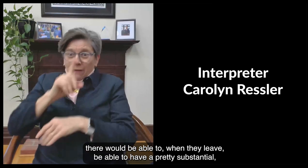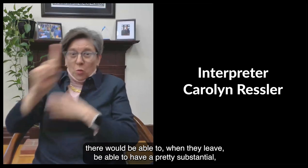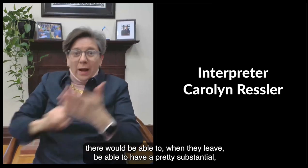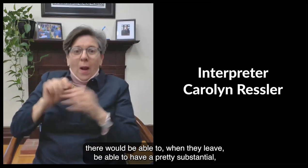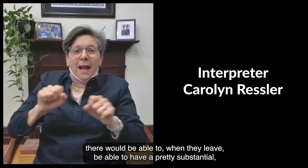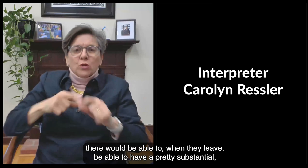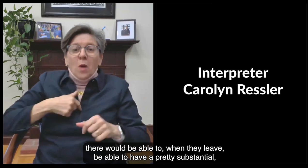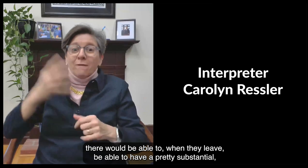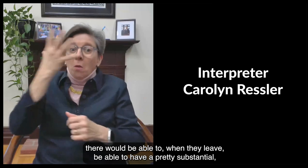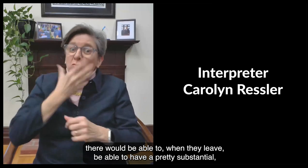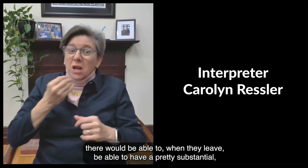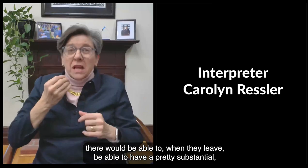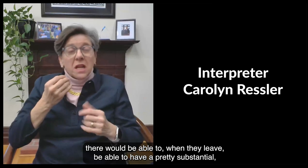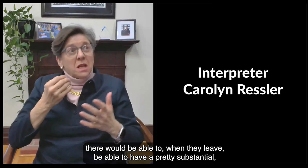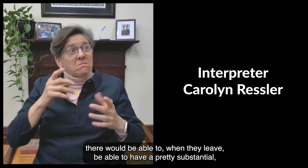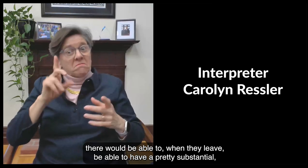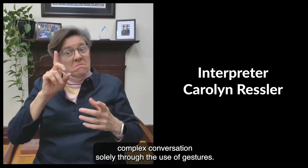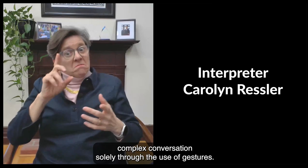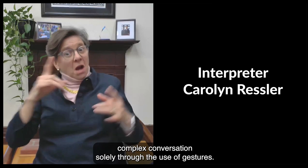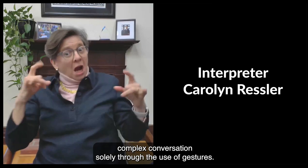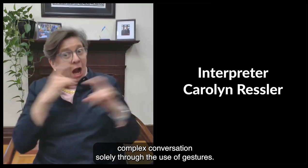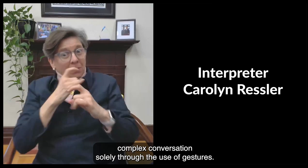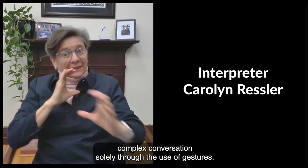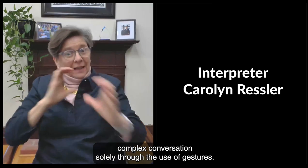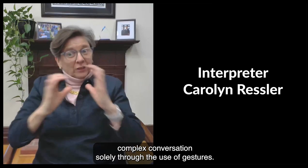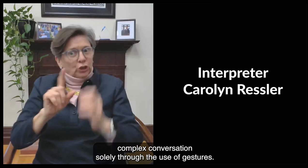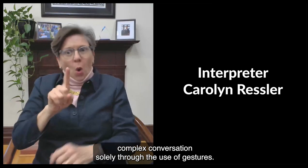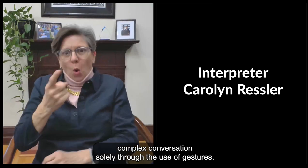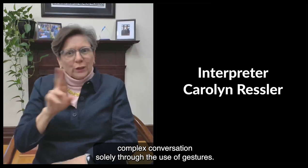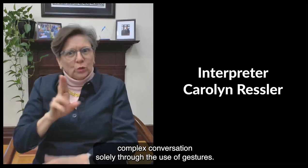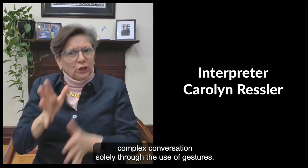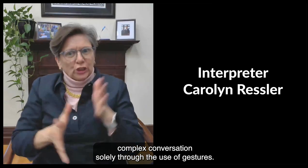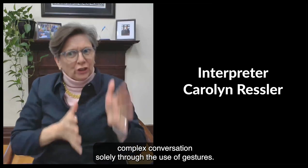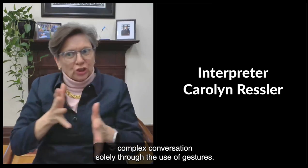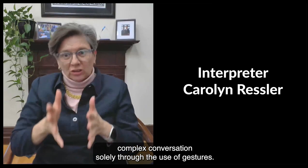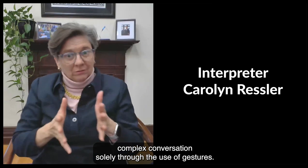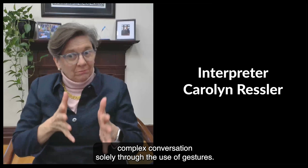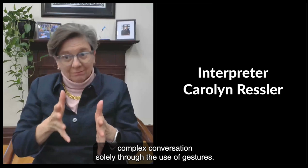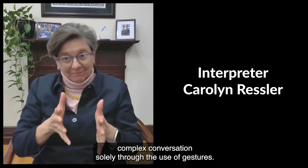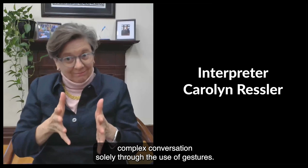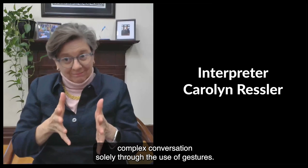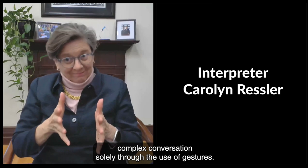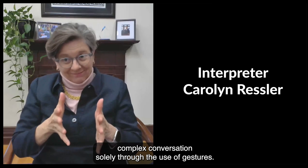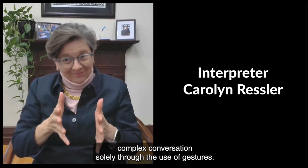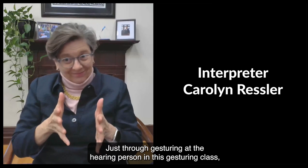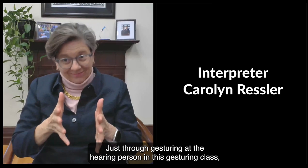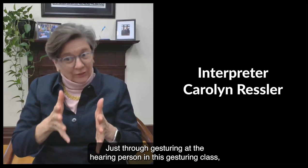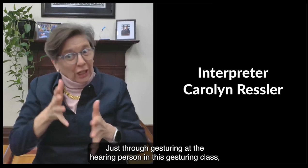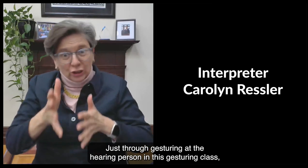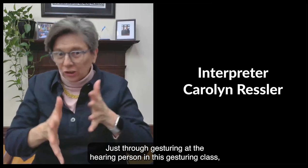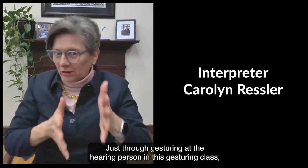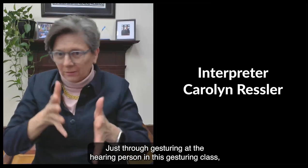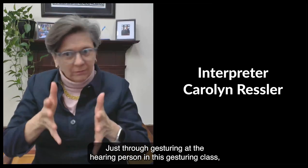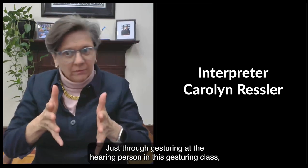would be able to, when they leave, be able to have a pretty substantial complex conversation solely through the use of